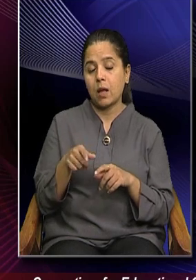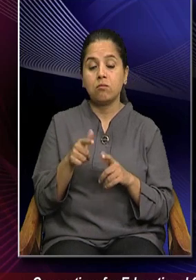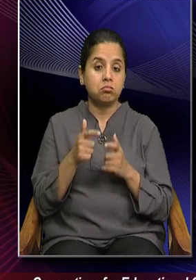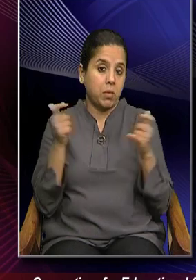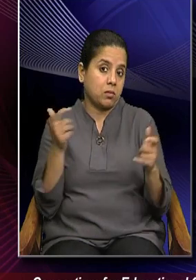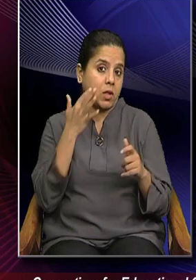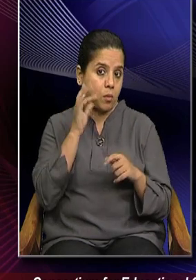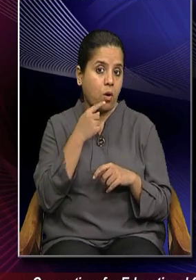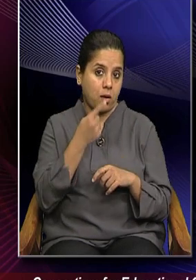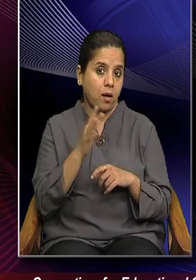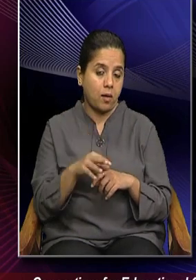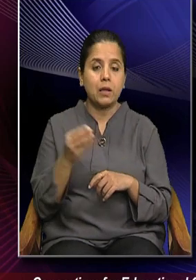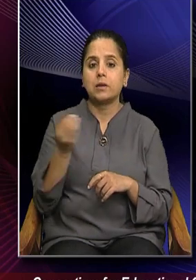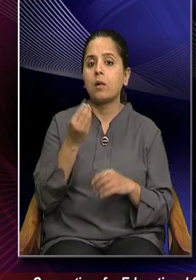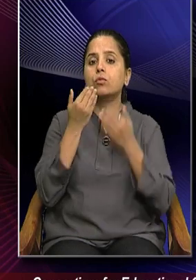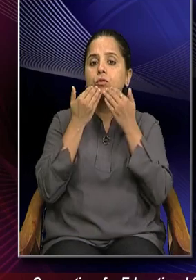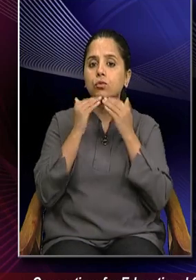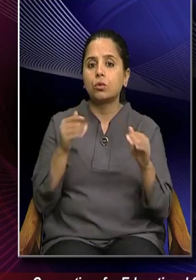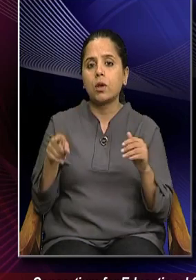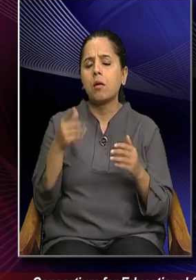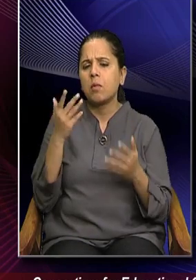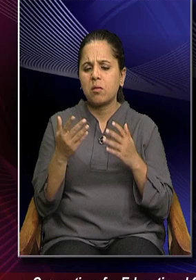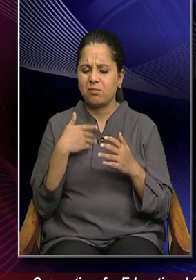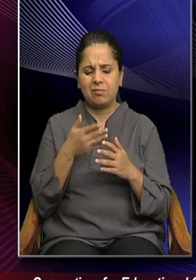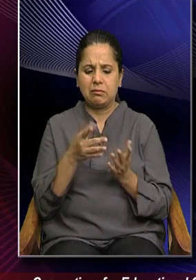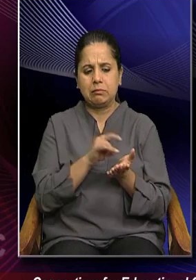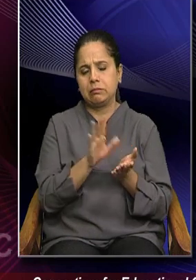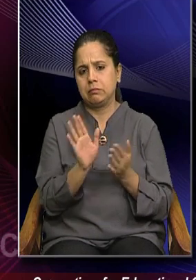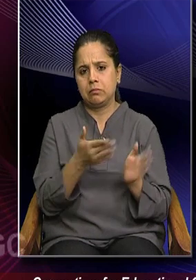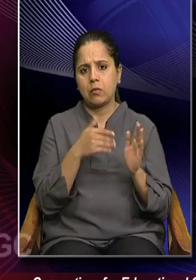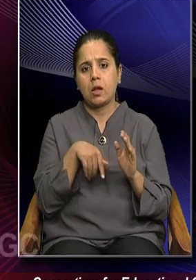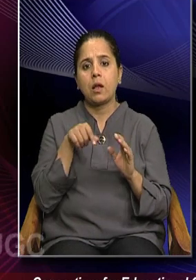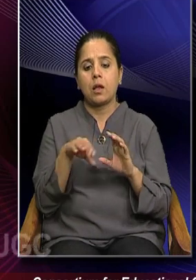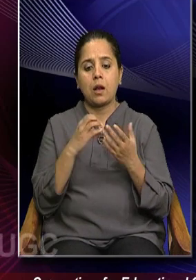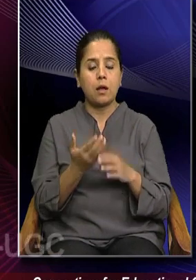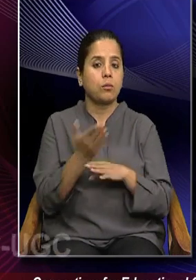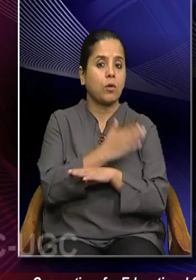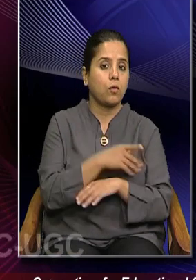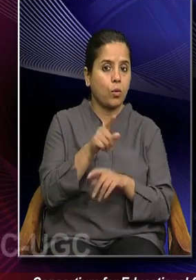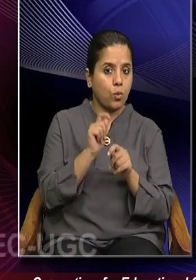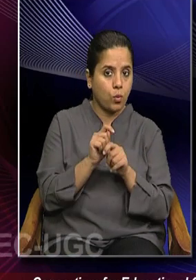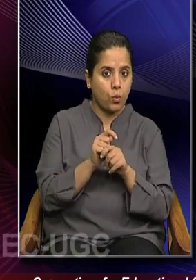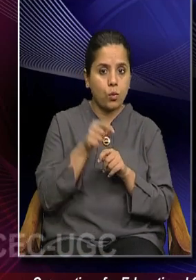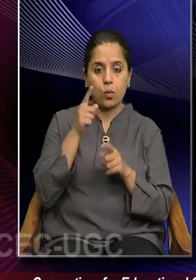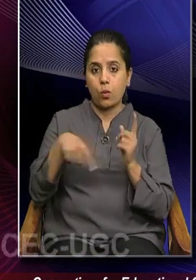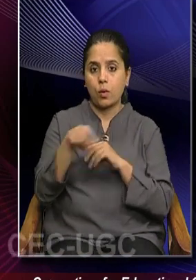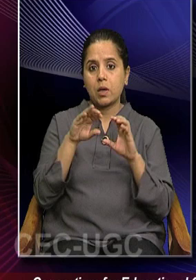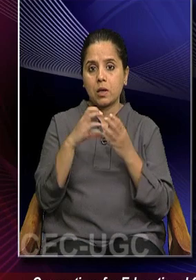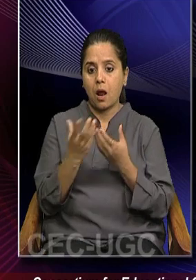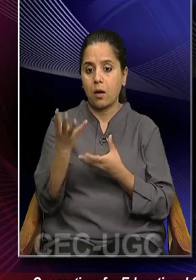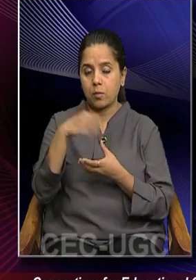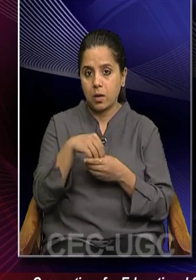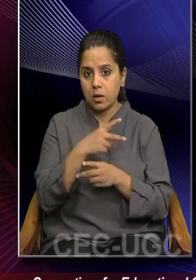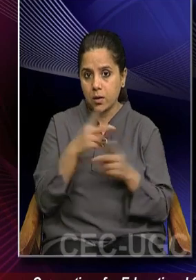thing. Some students may skip a pre-class work affecting their class